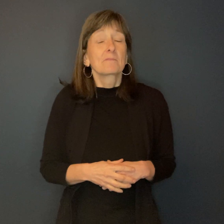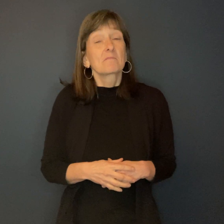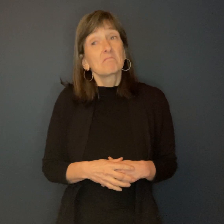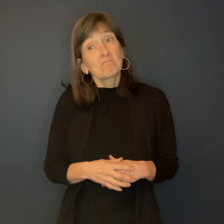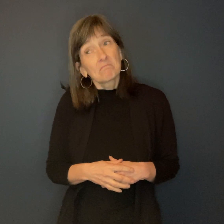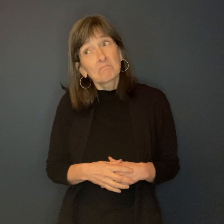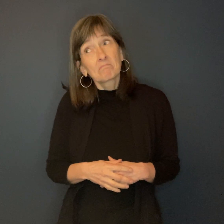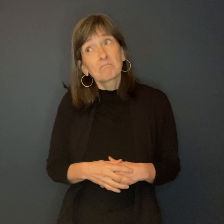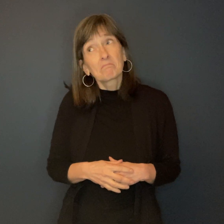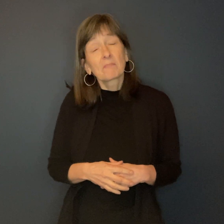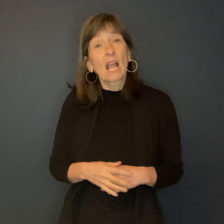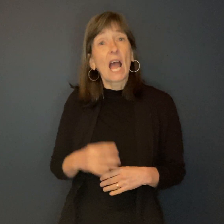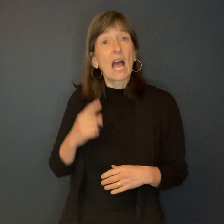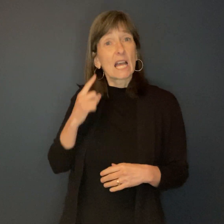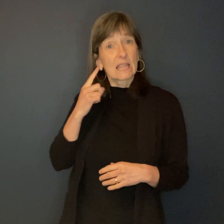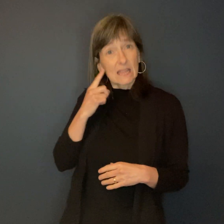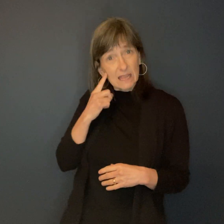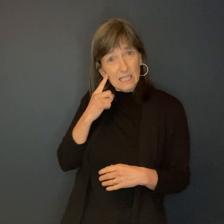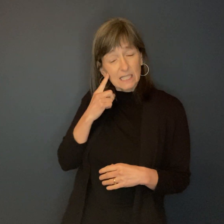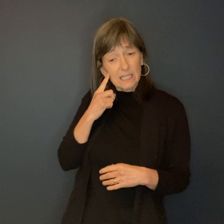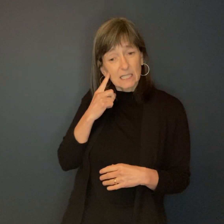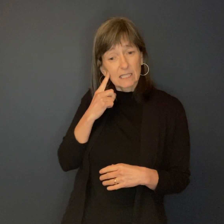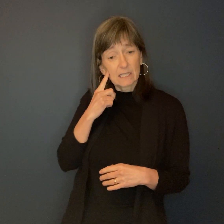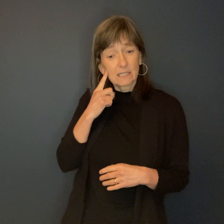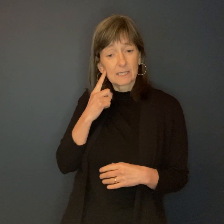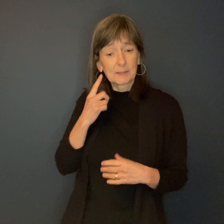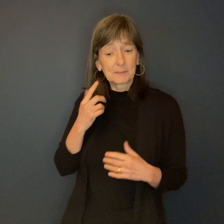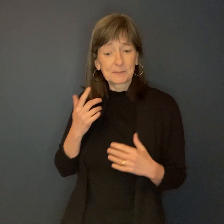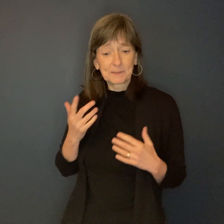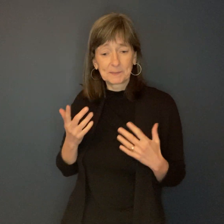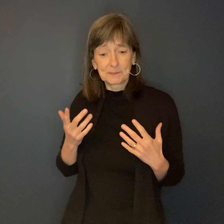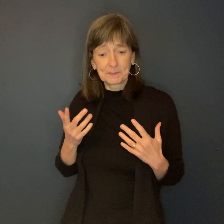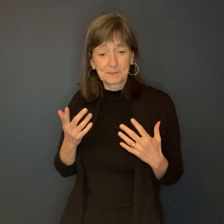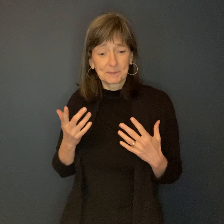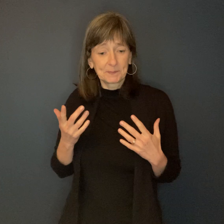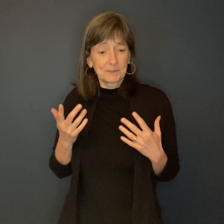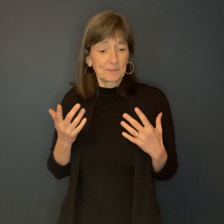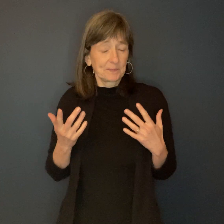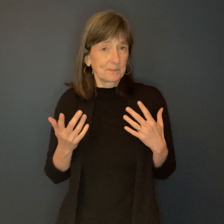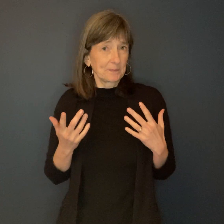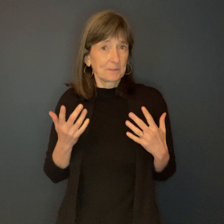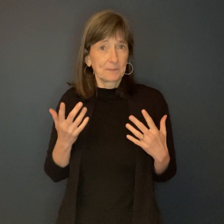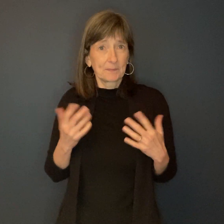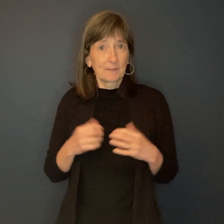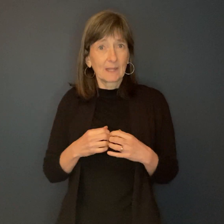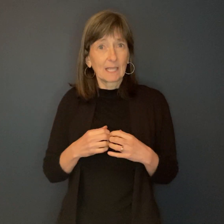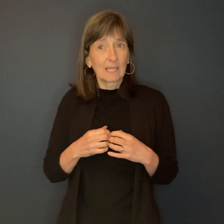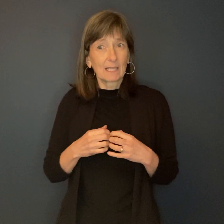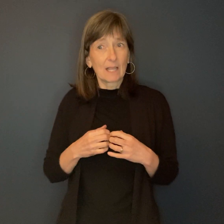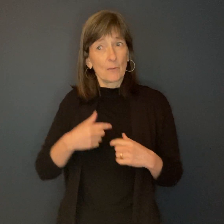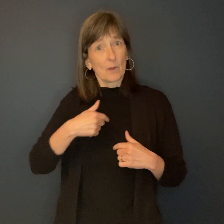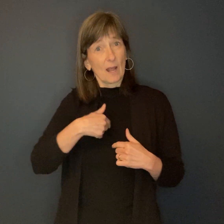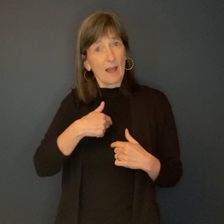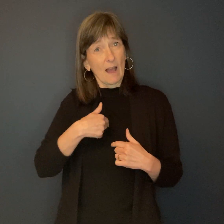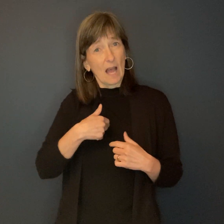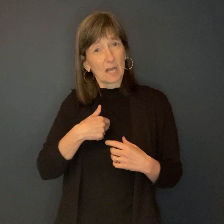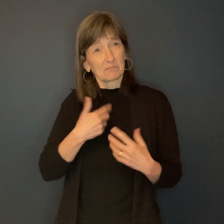at how you're going to approach the task of finding jobs for